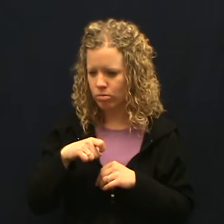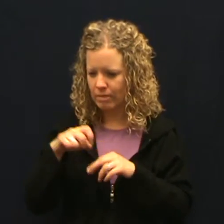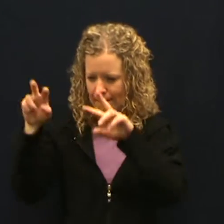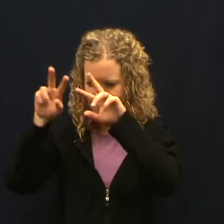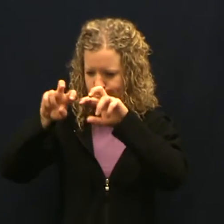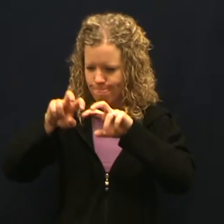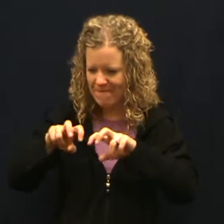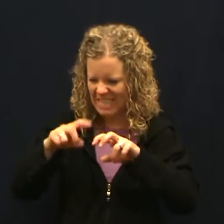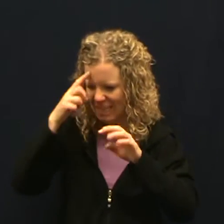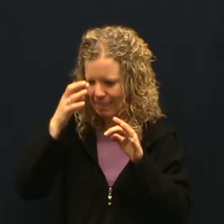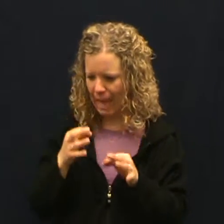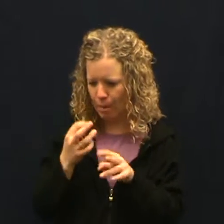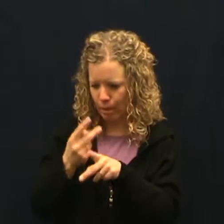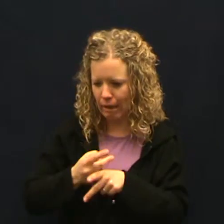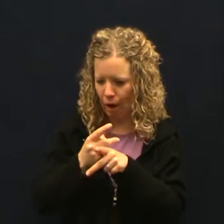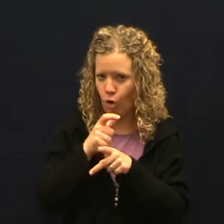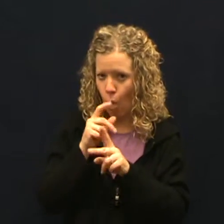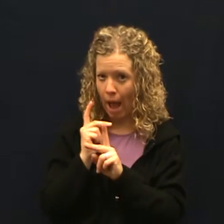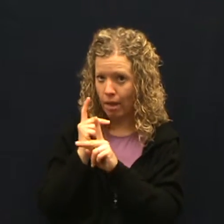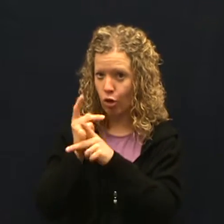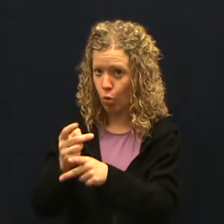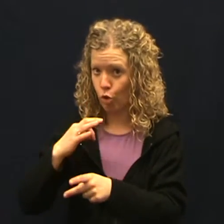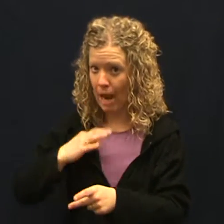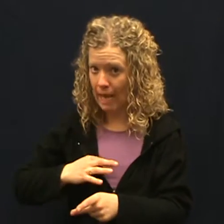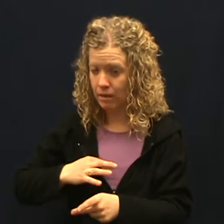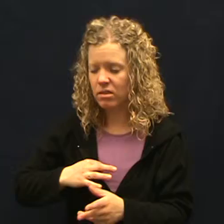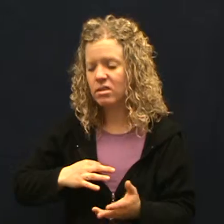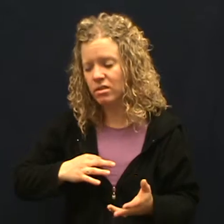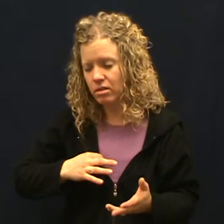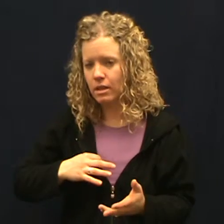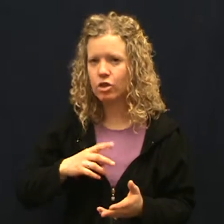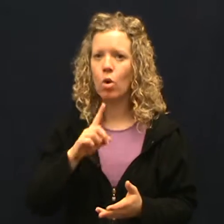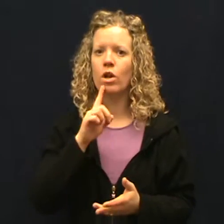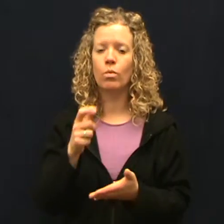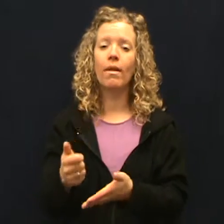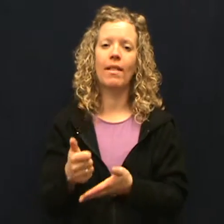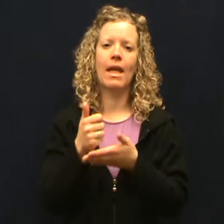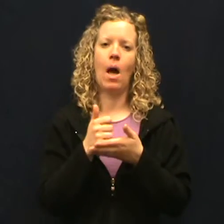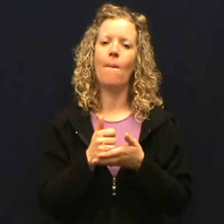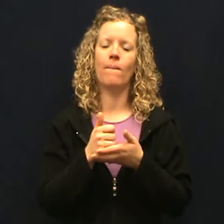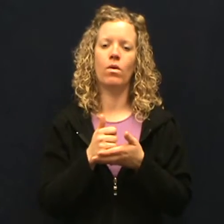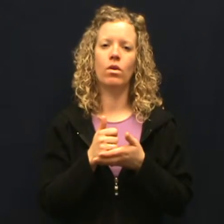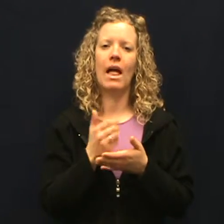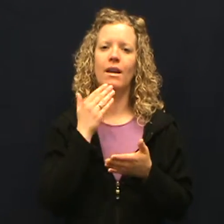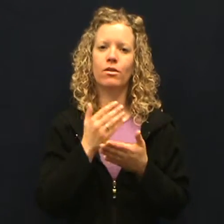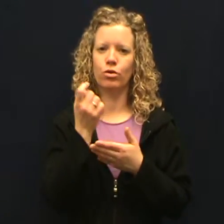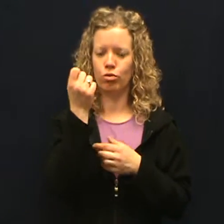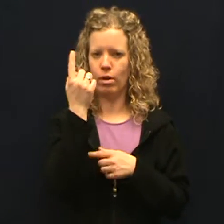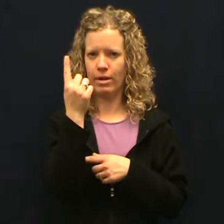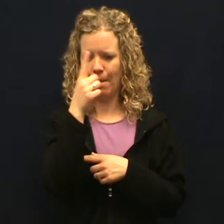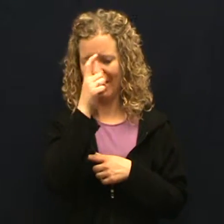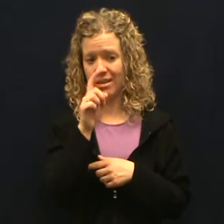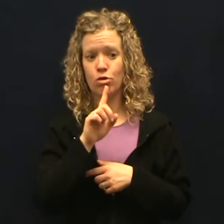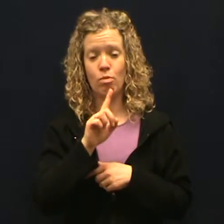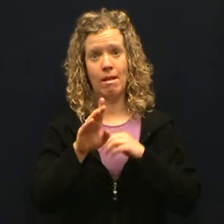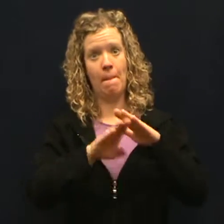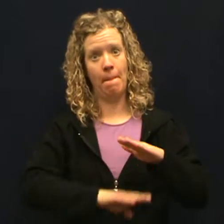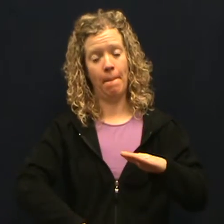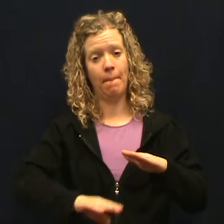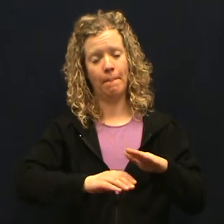whom I extend credit, those kinds of things. So it's a pretty useful thing to understand, and it's a pretty fundamental concept to anybody